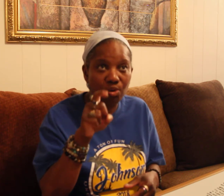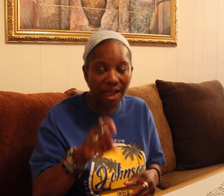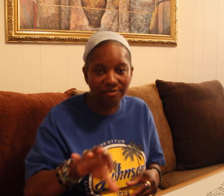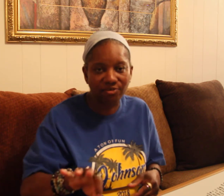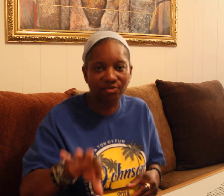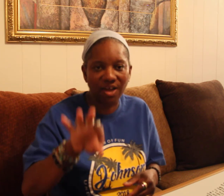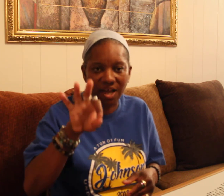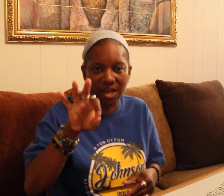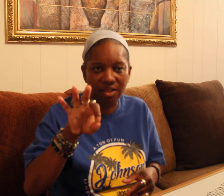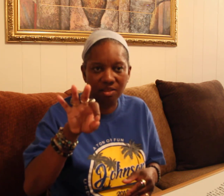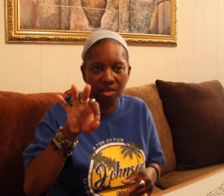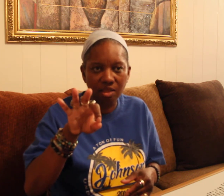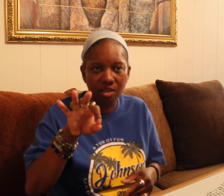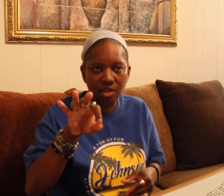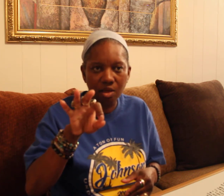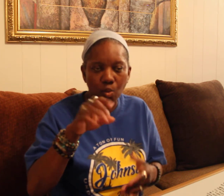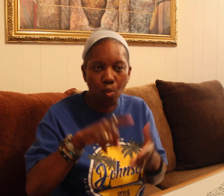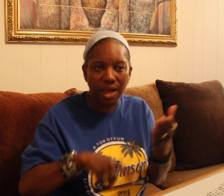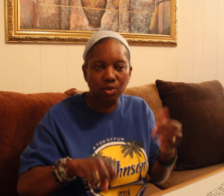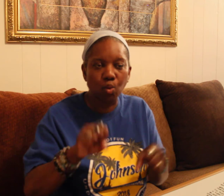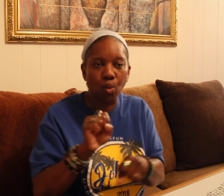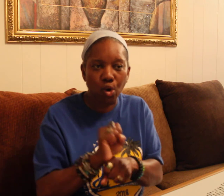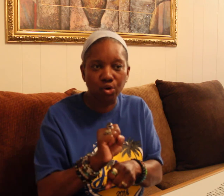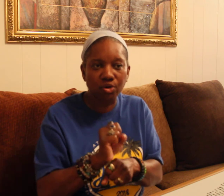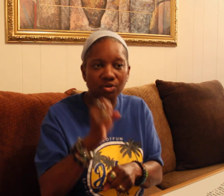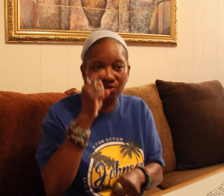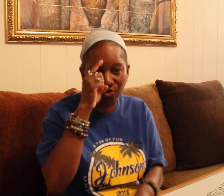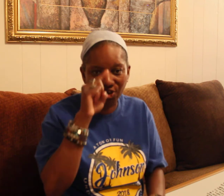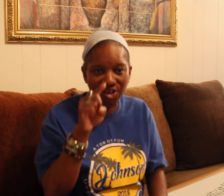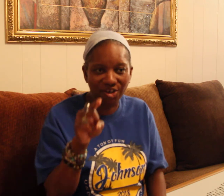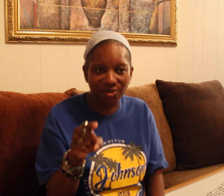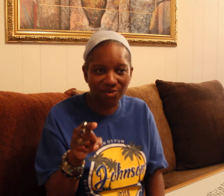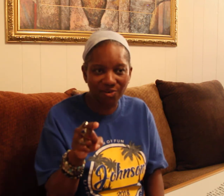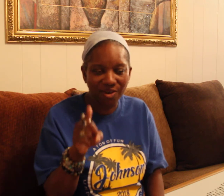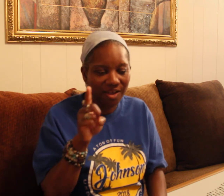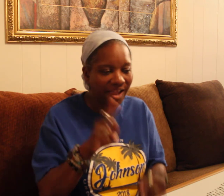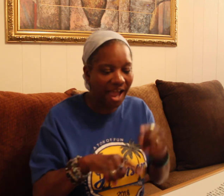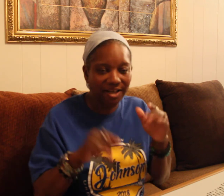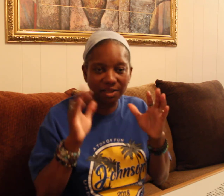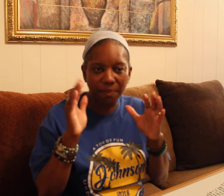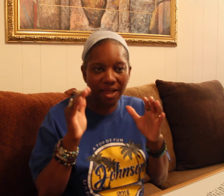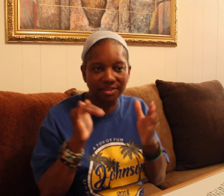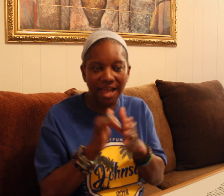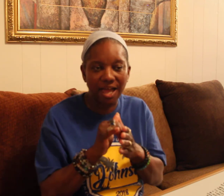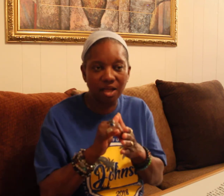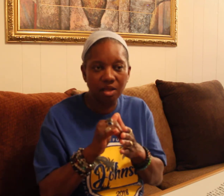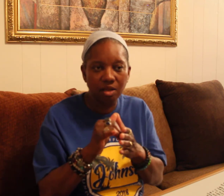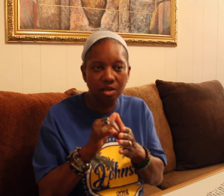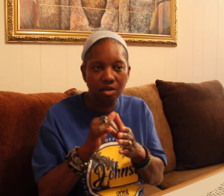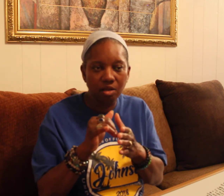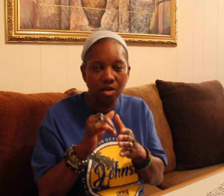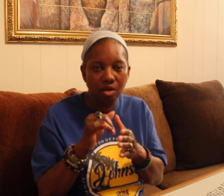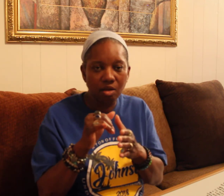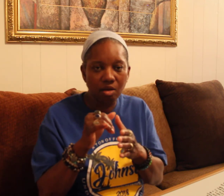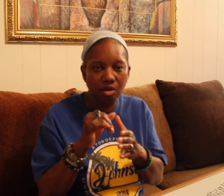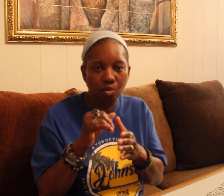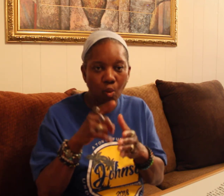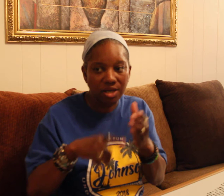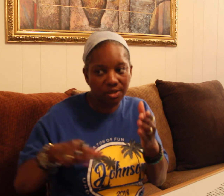have to find what works for you. Can't expect that what someone